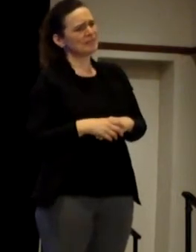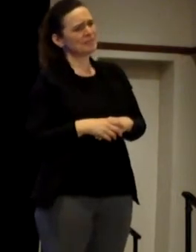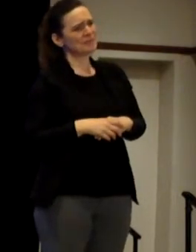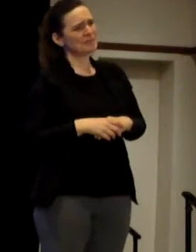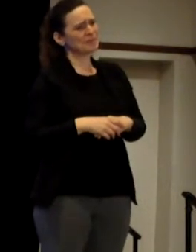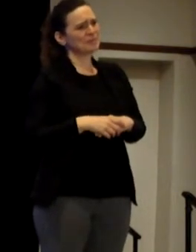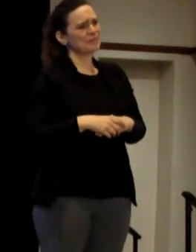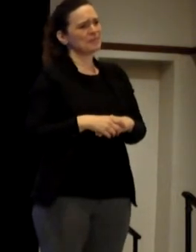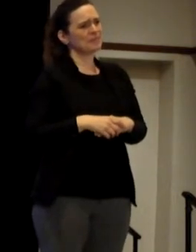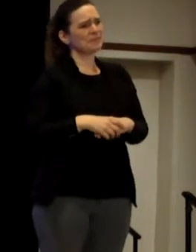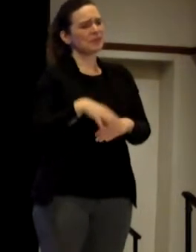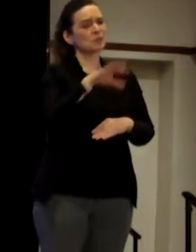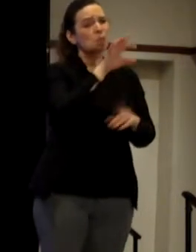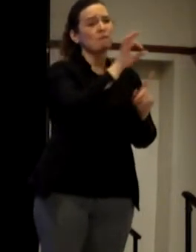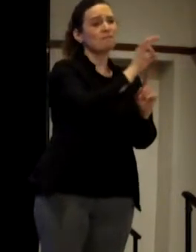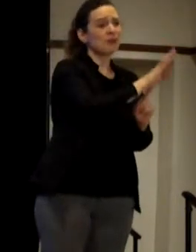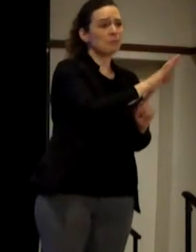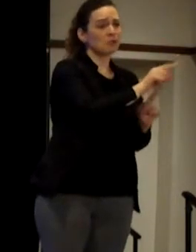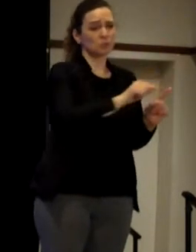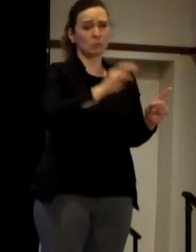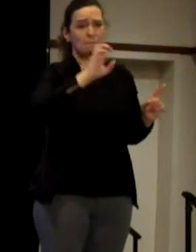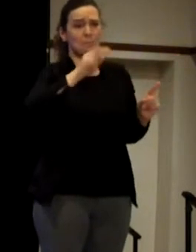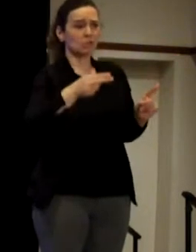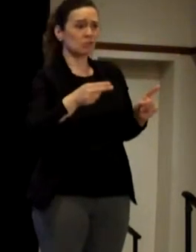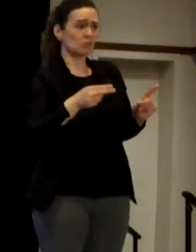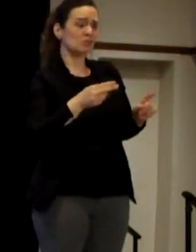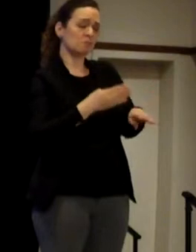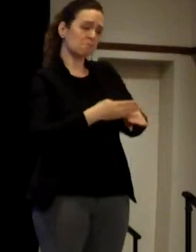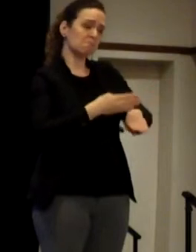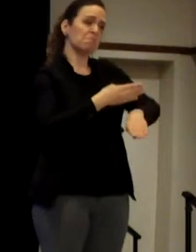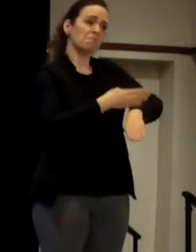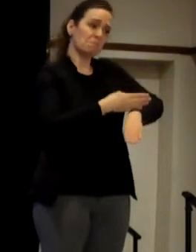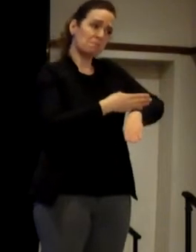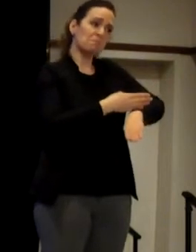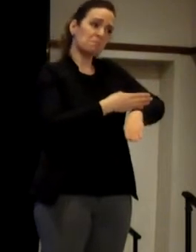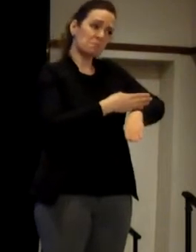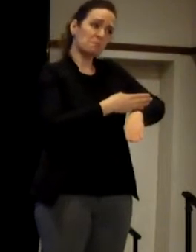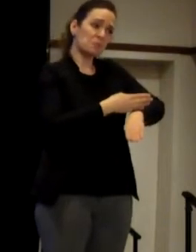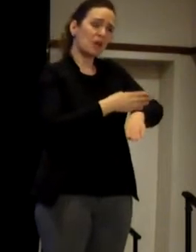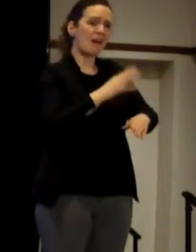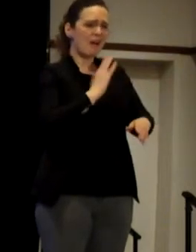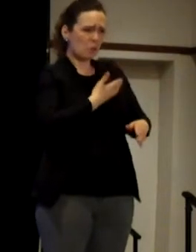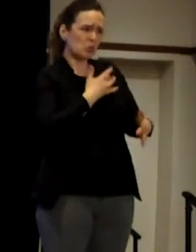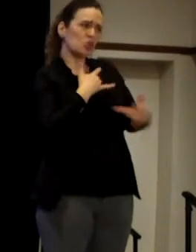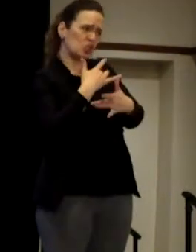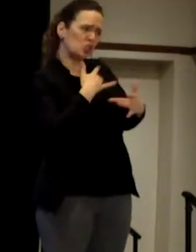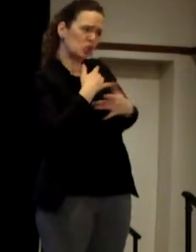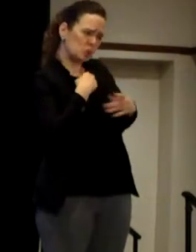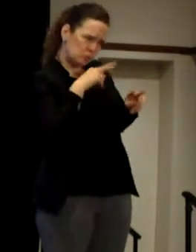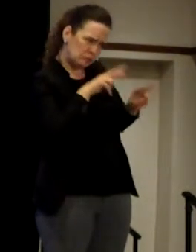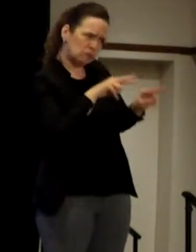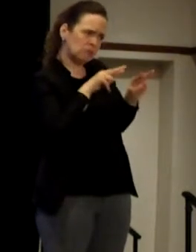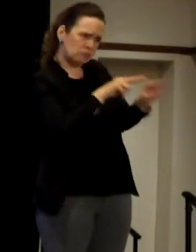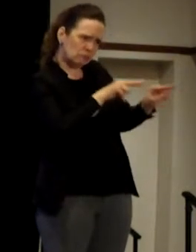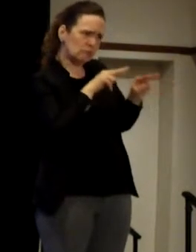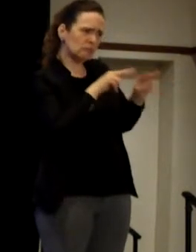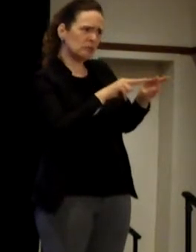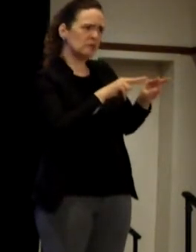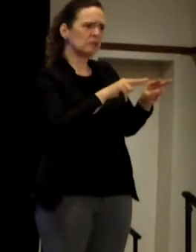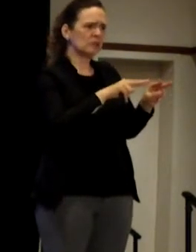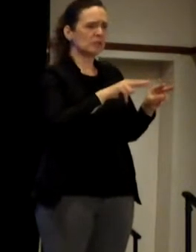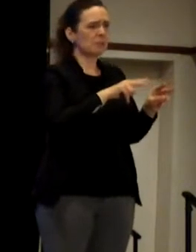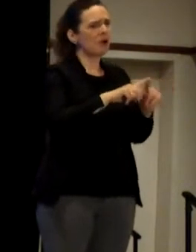From February to March, they did make small progress related to the health-specific conditions, but this property has other